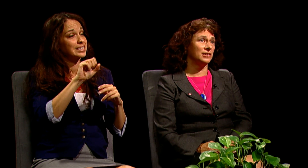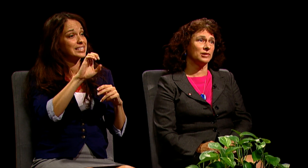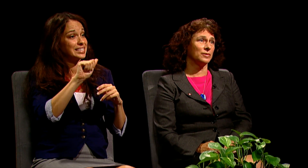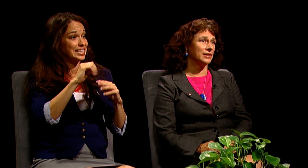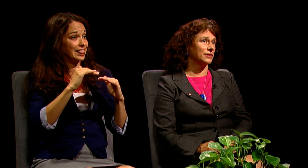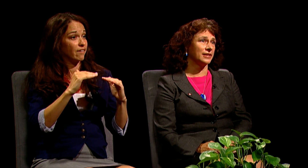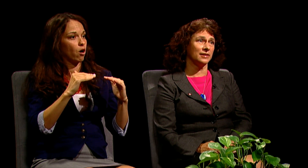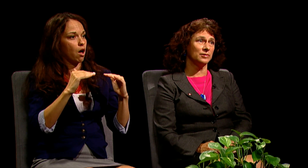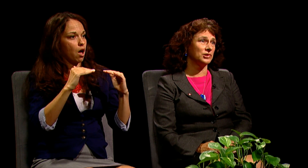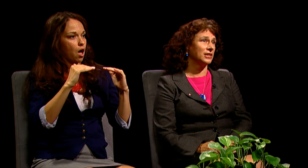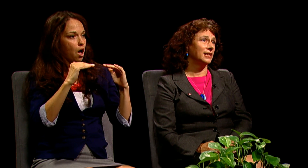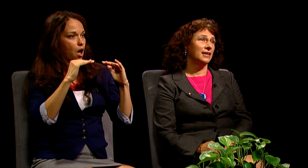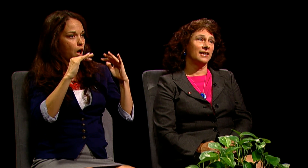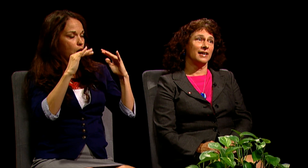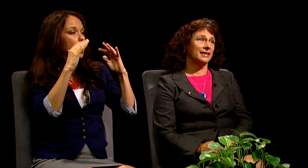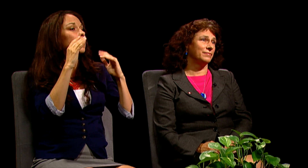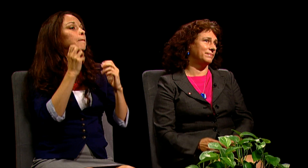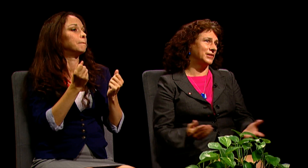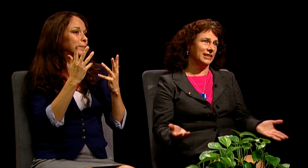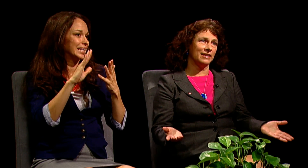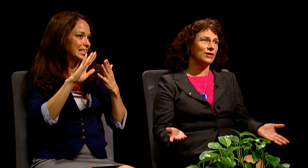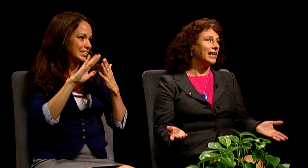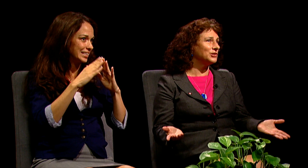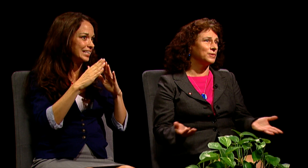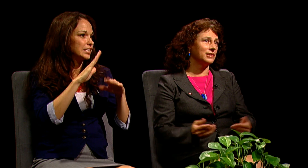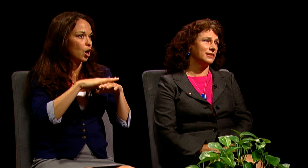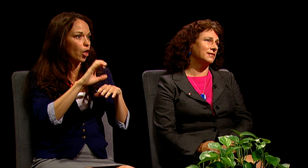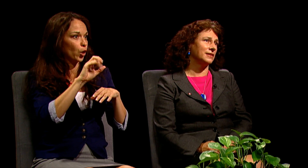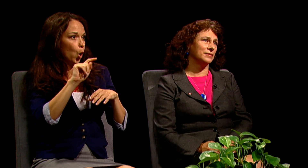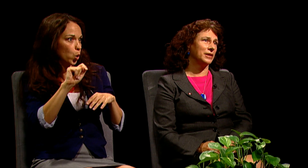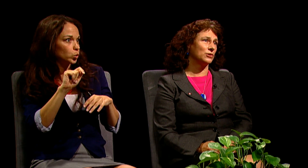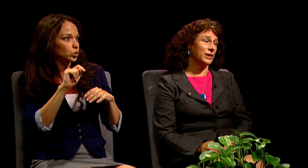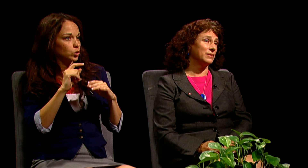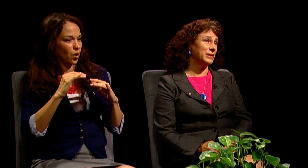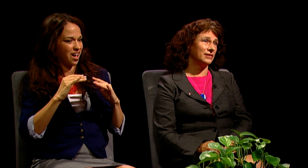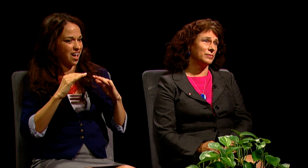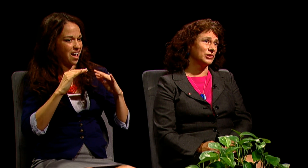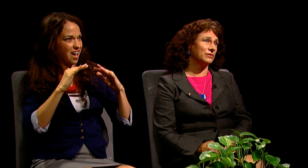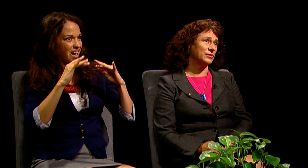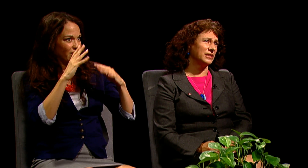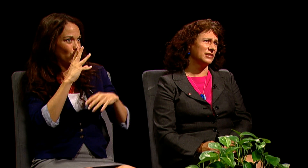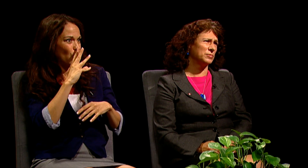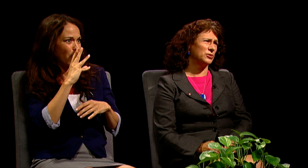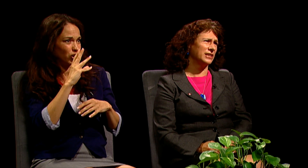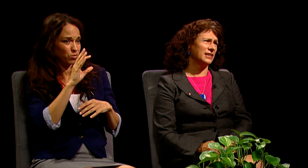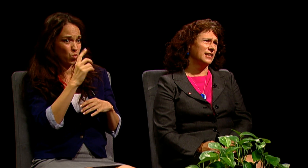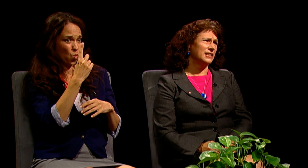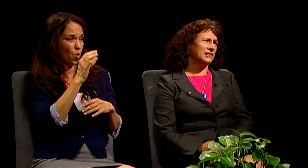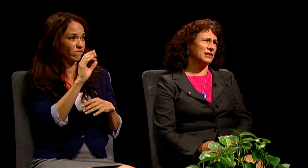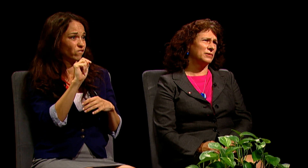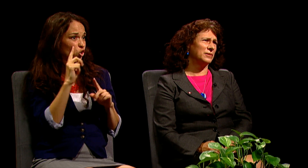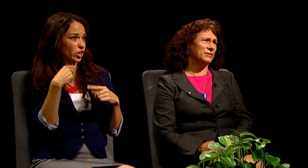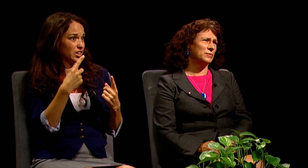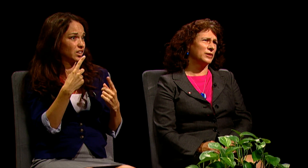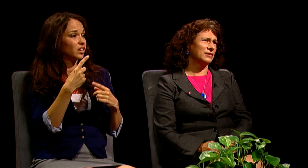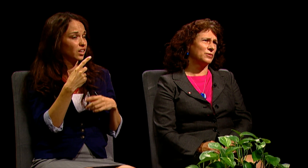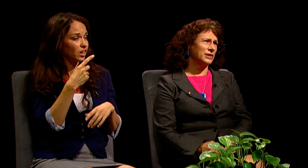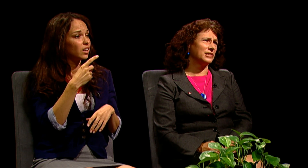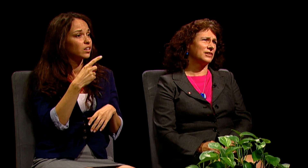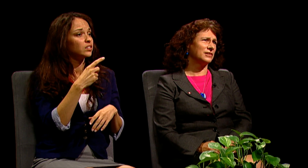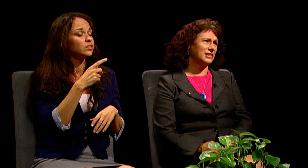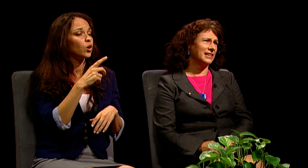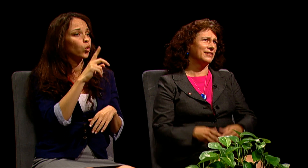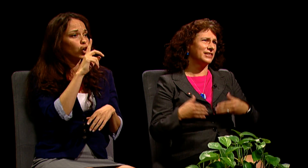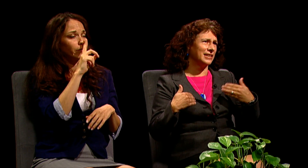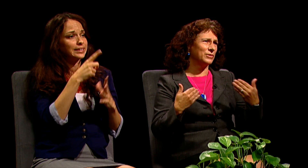our cities are right on the coast, and sea level has risen by quite a bit, almost a foot at this point. So we're going